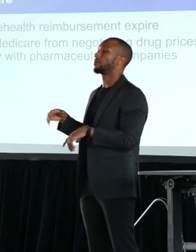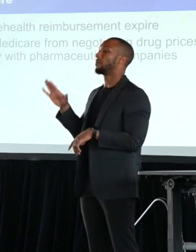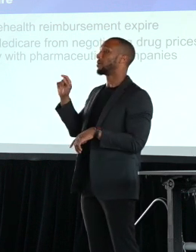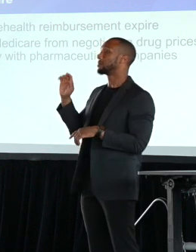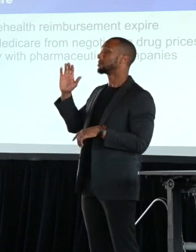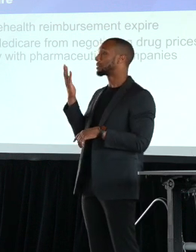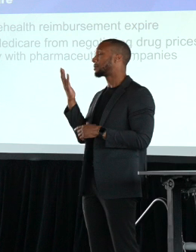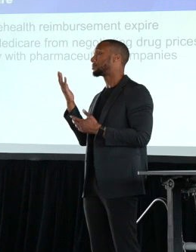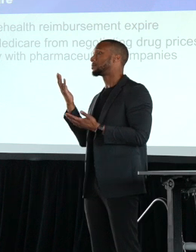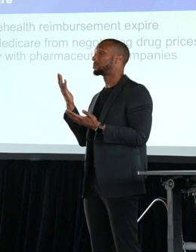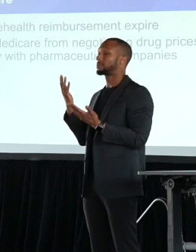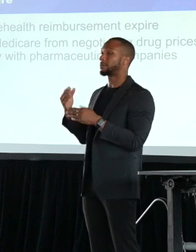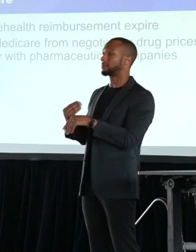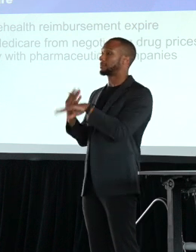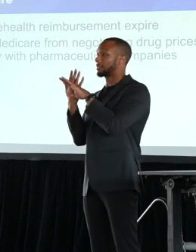Additionally,